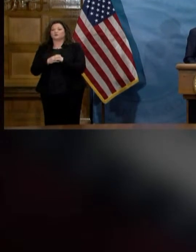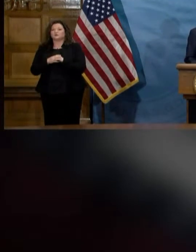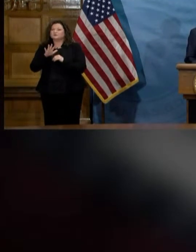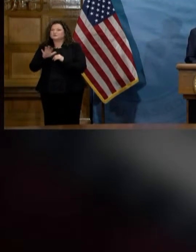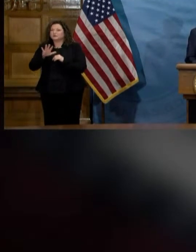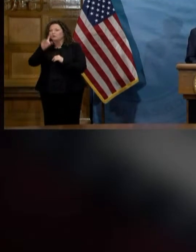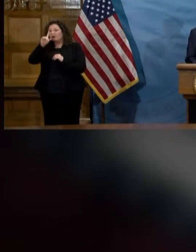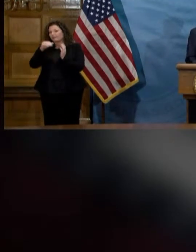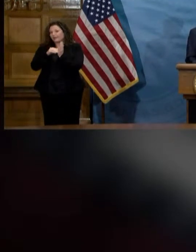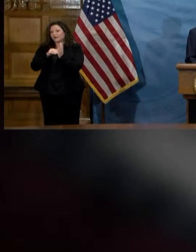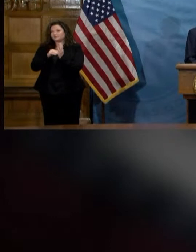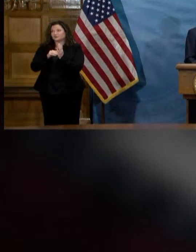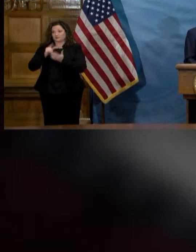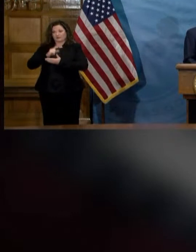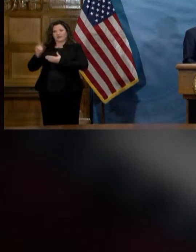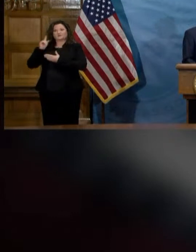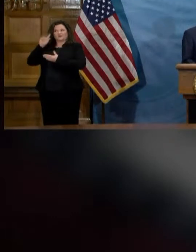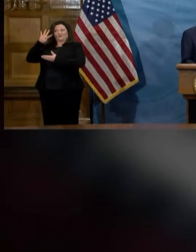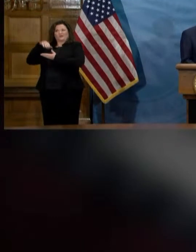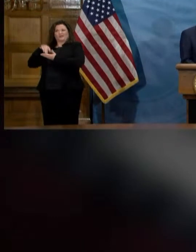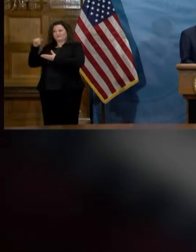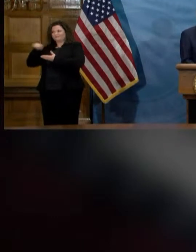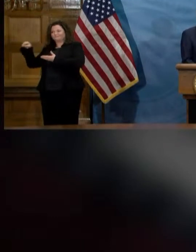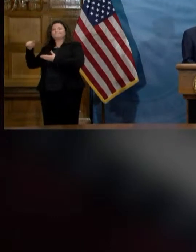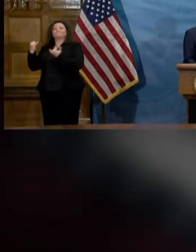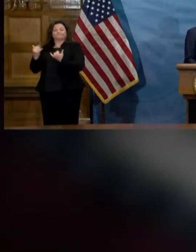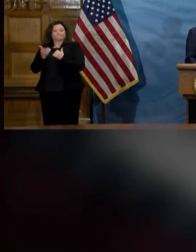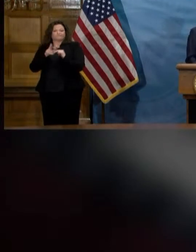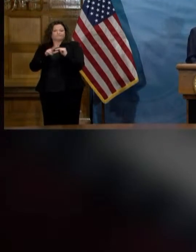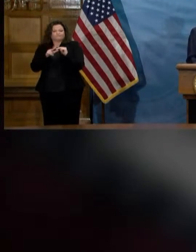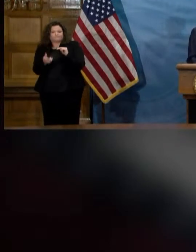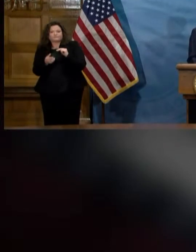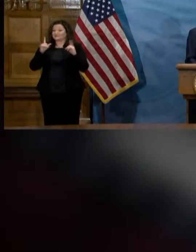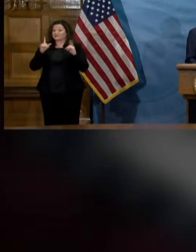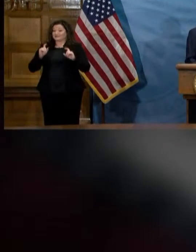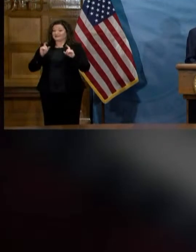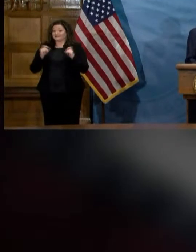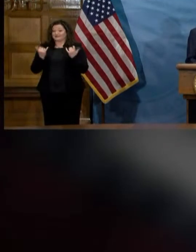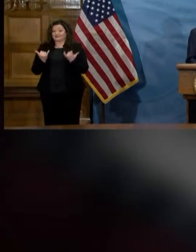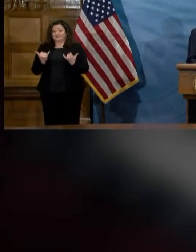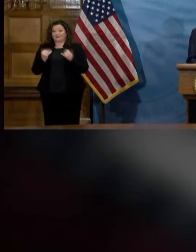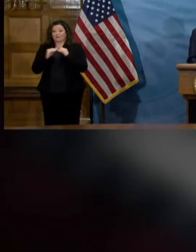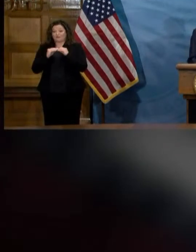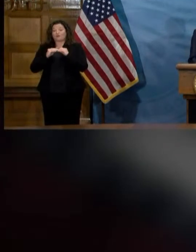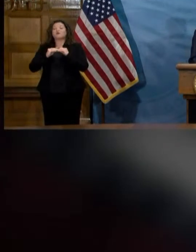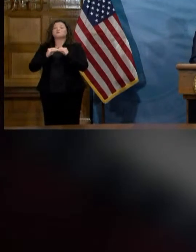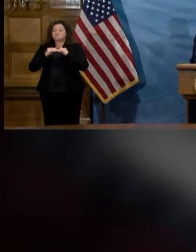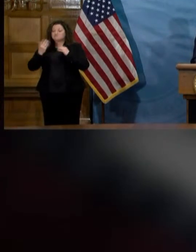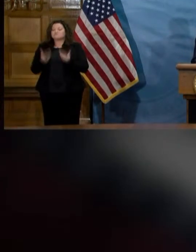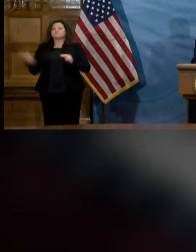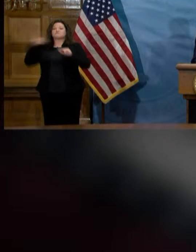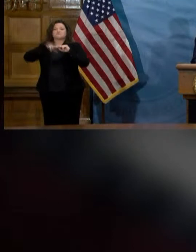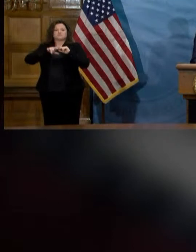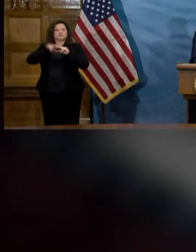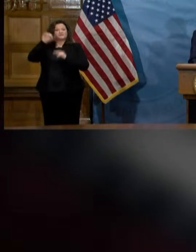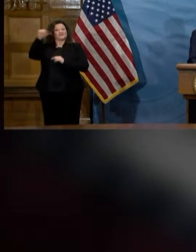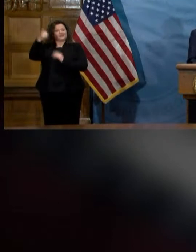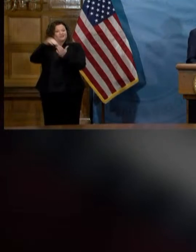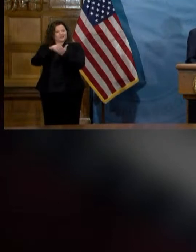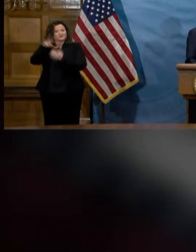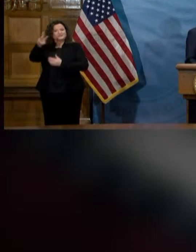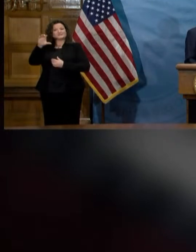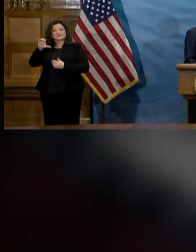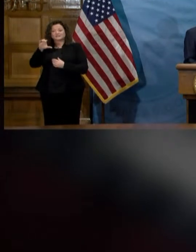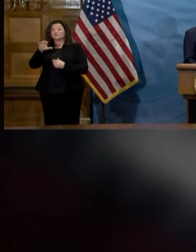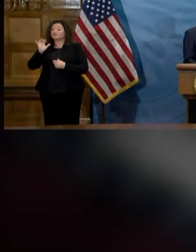believe it is, from a week ago. Our testing is higher than it was. We have 10,600 that's been tested,